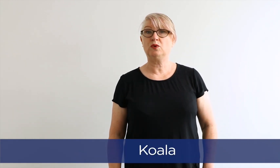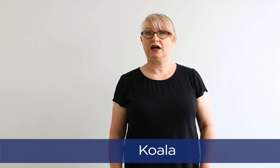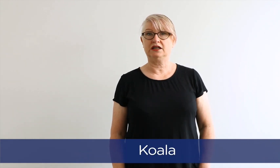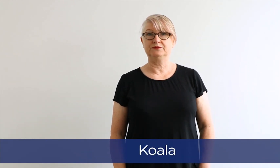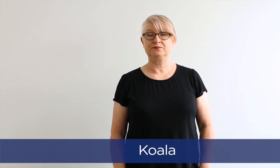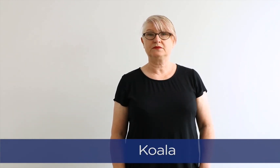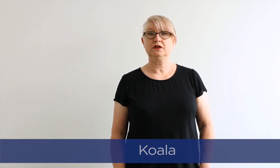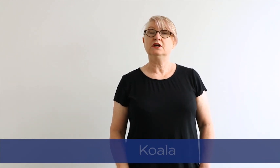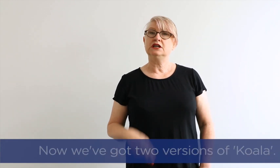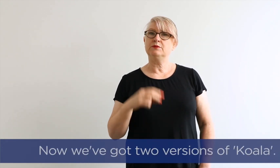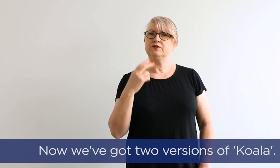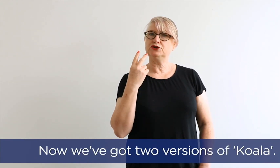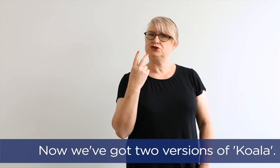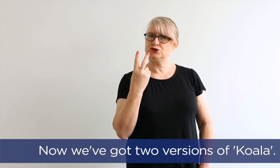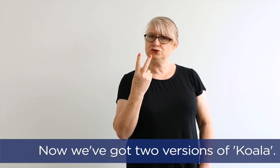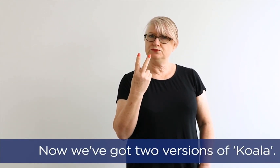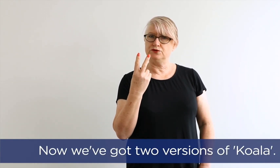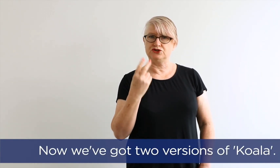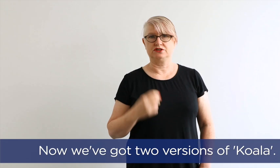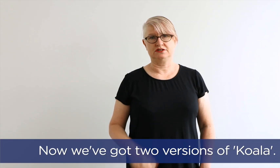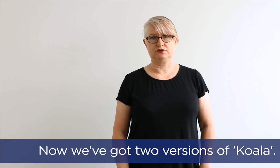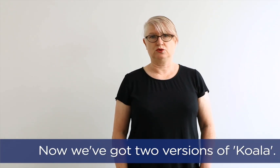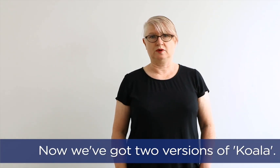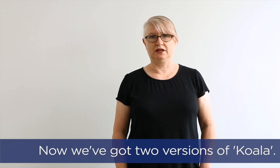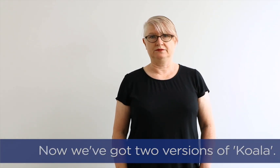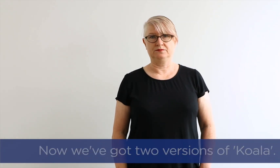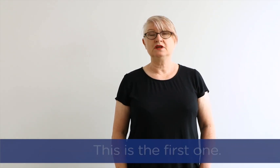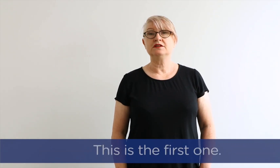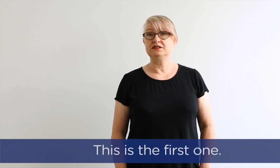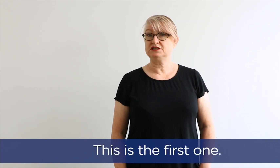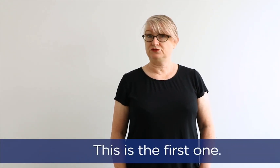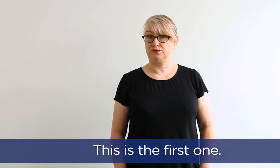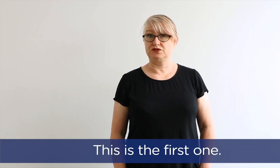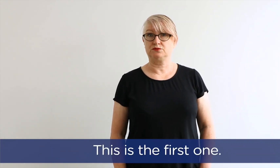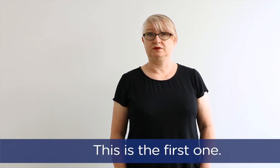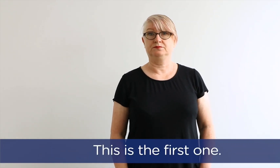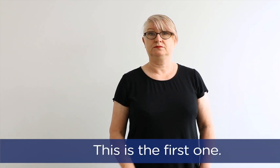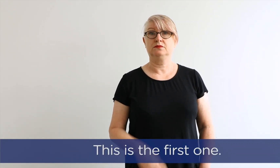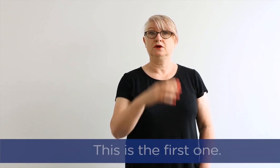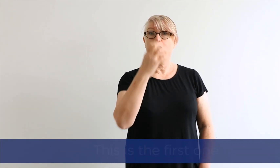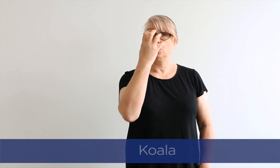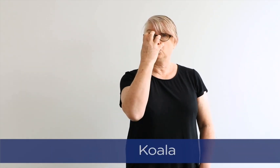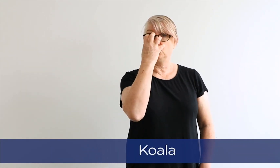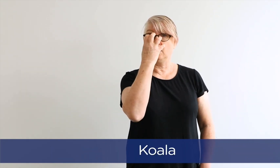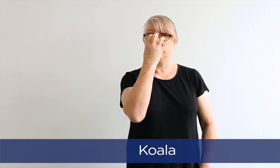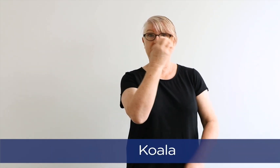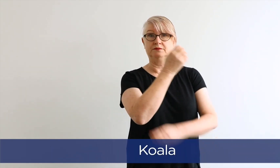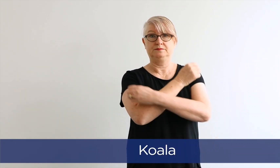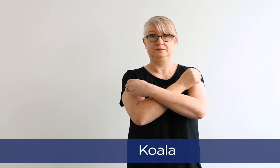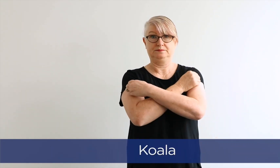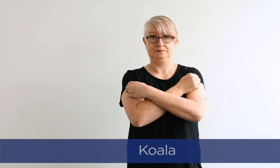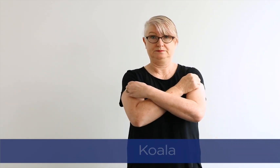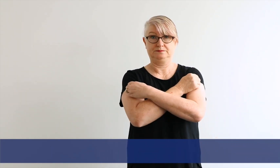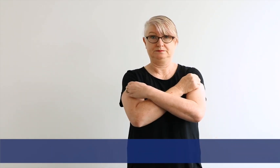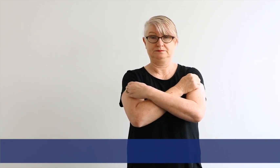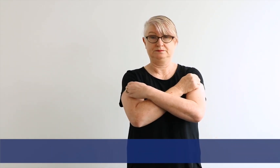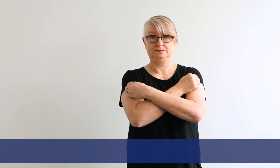Koala. Now we've got two versions of koala. This is the first one. Koala.